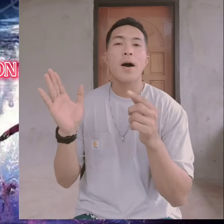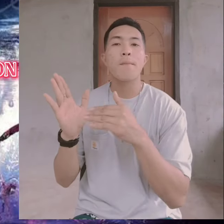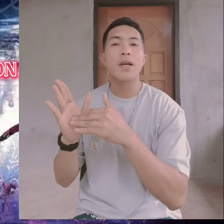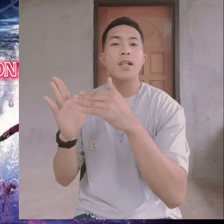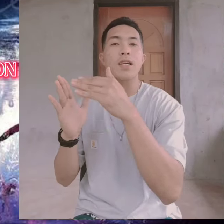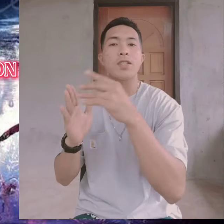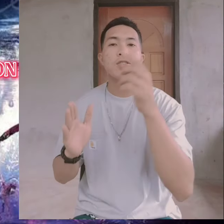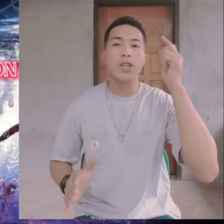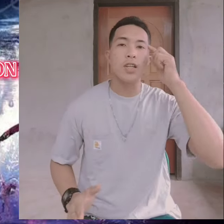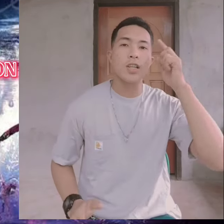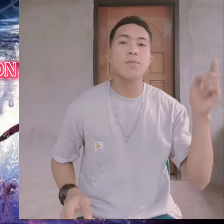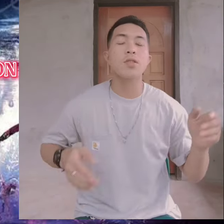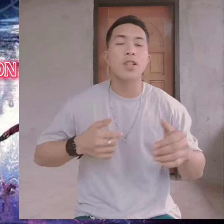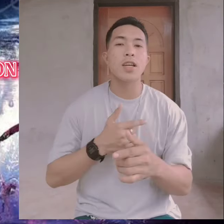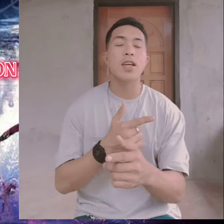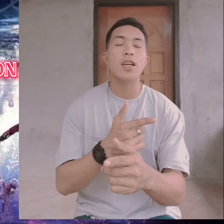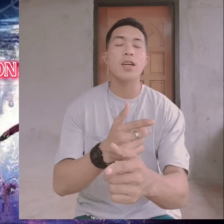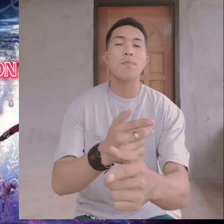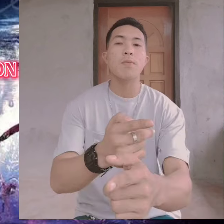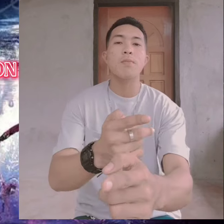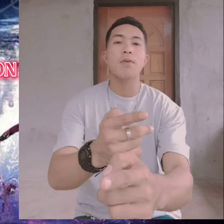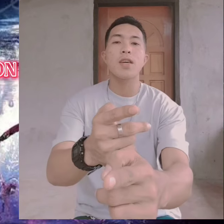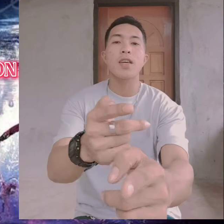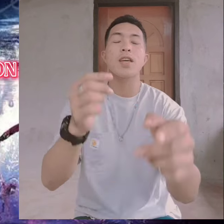dreams are keeping me awake